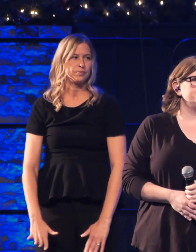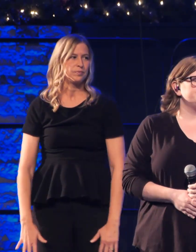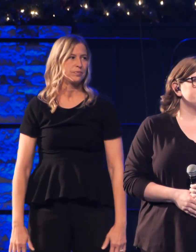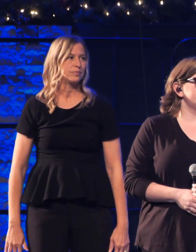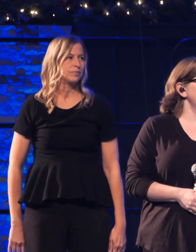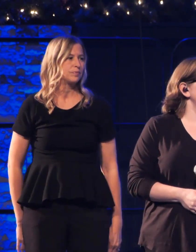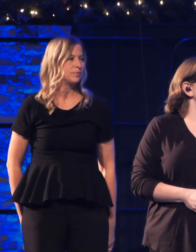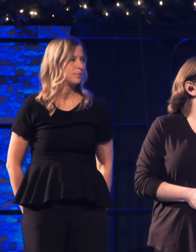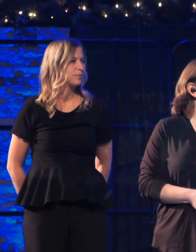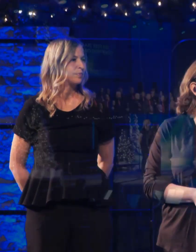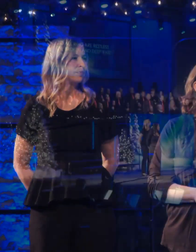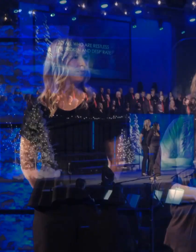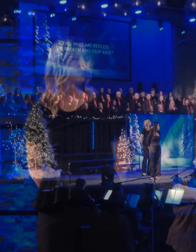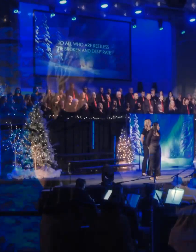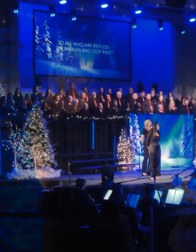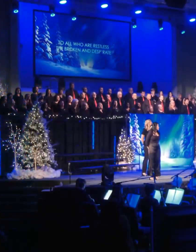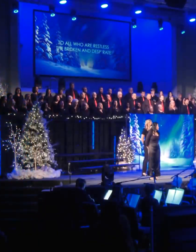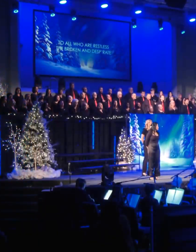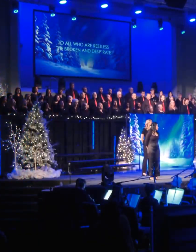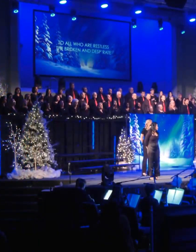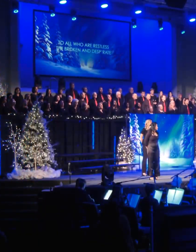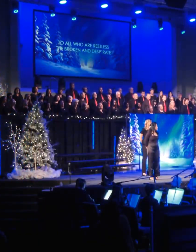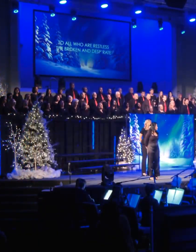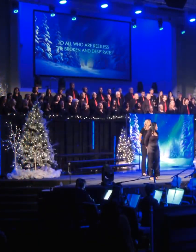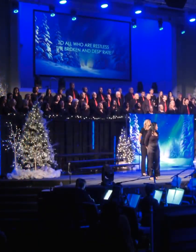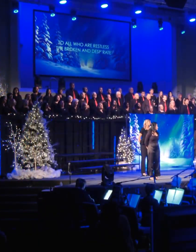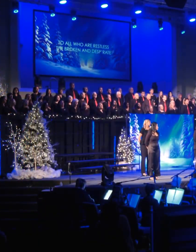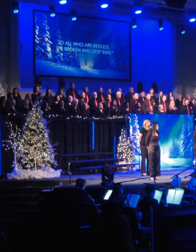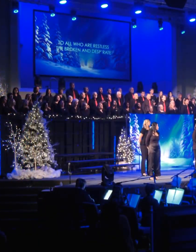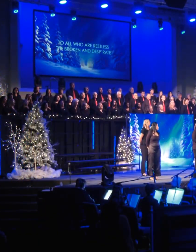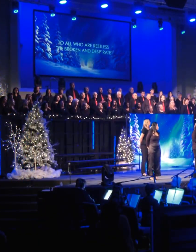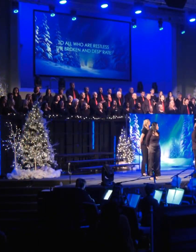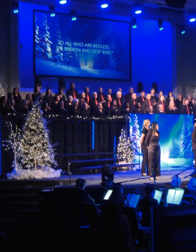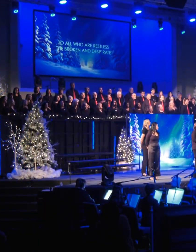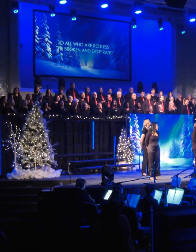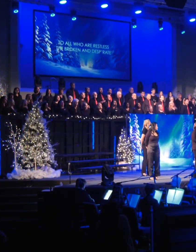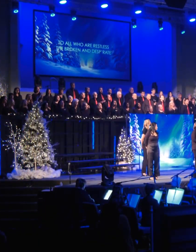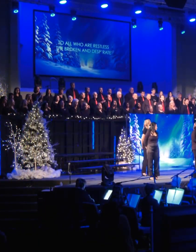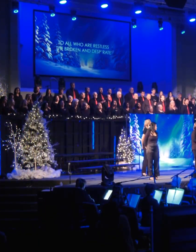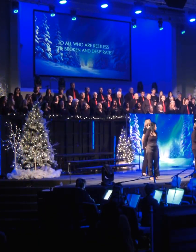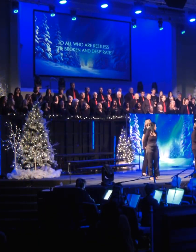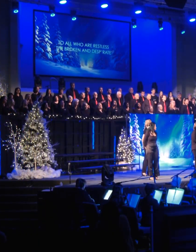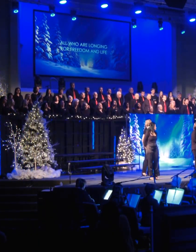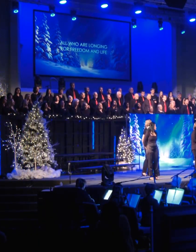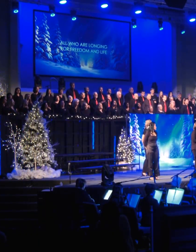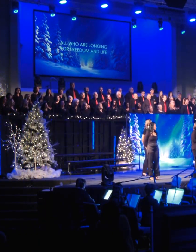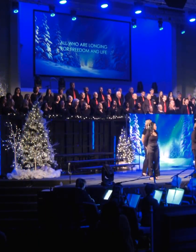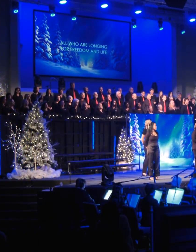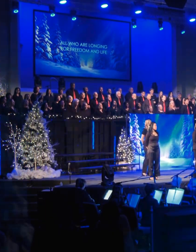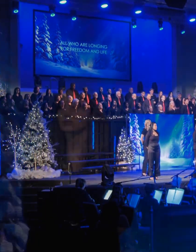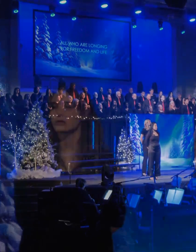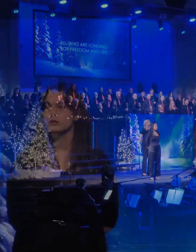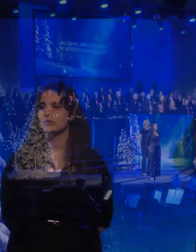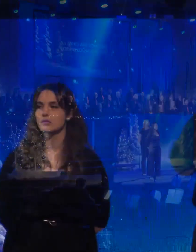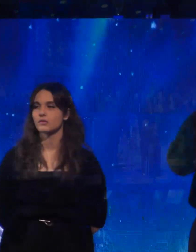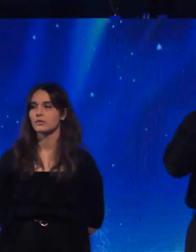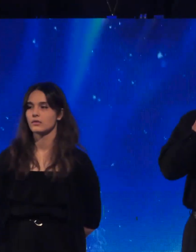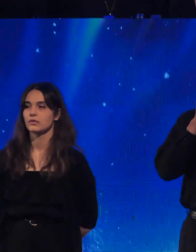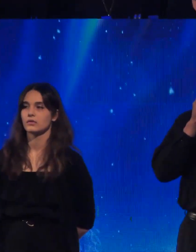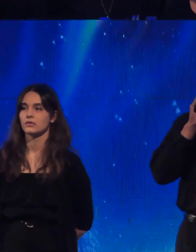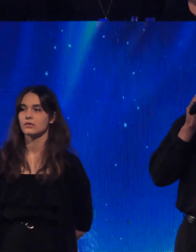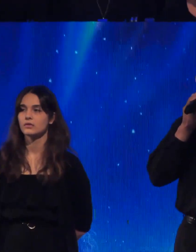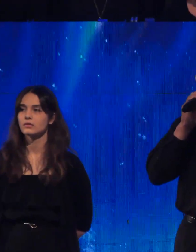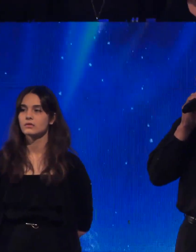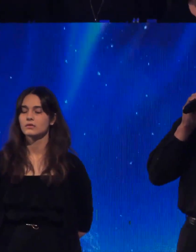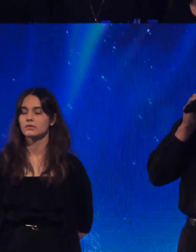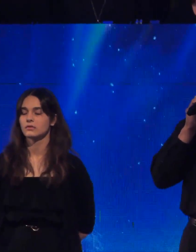To all who are restless Broken and desperate All who are